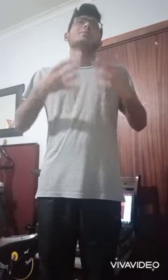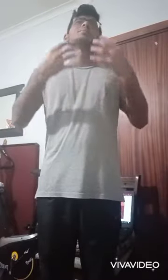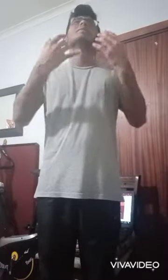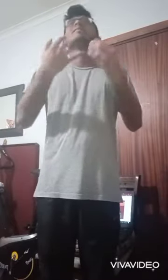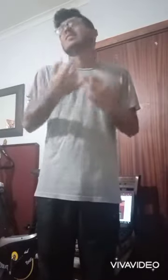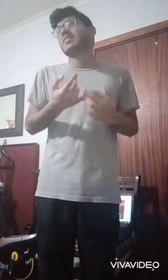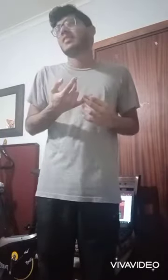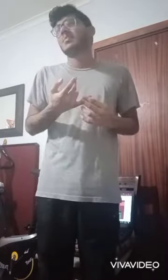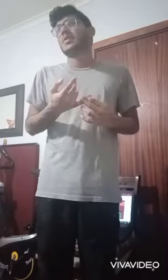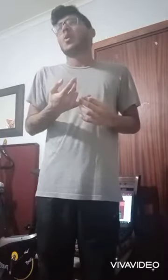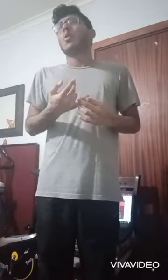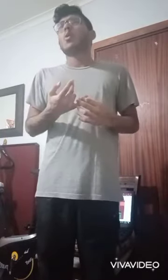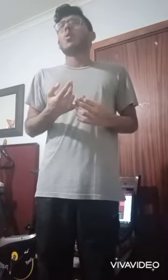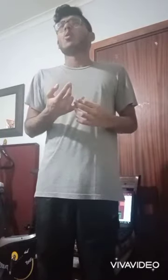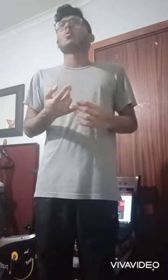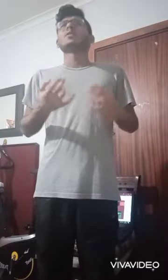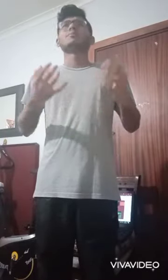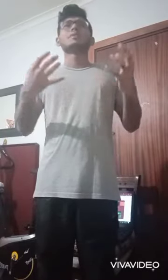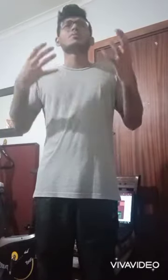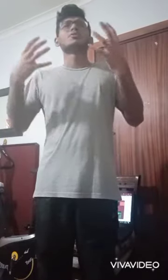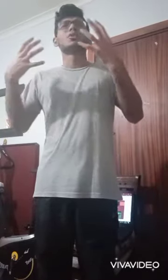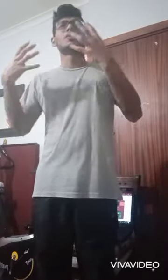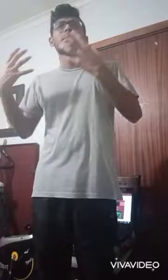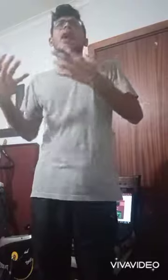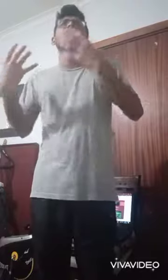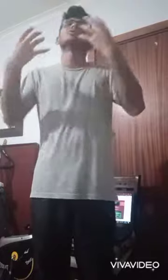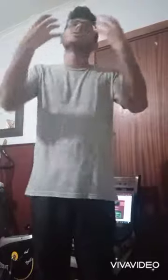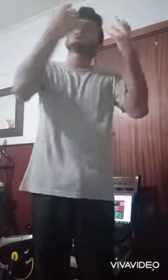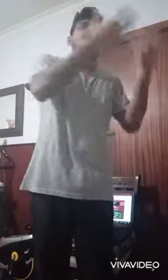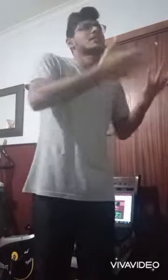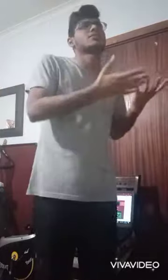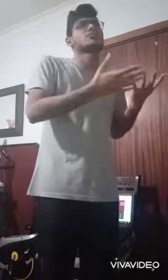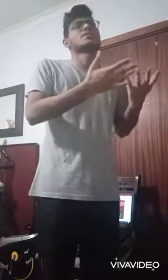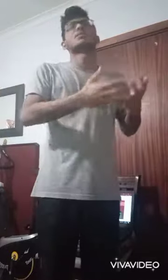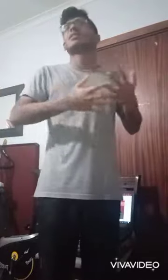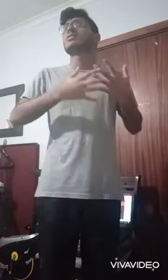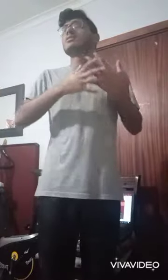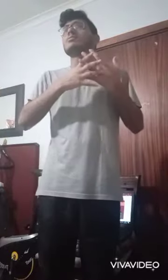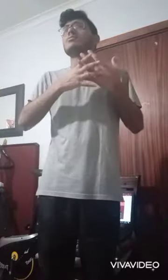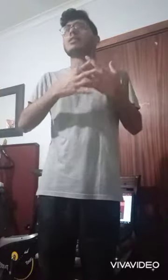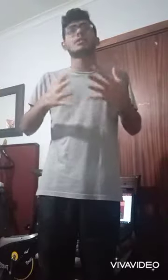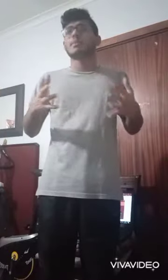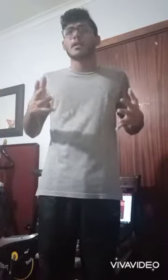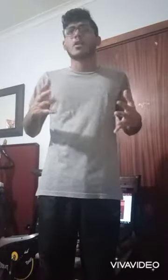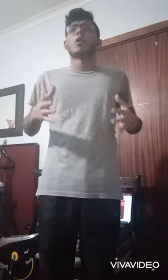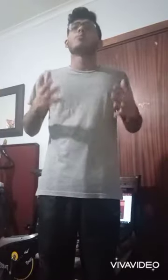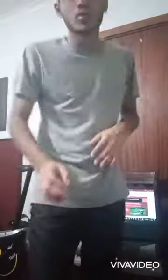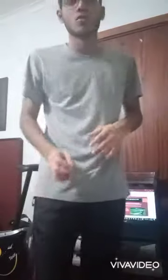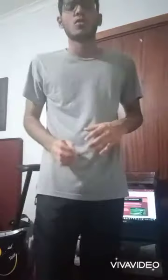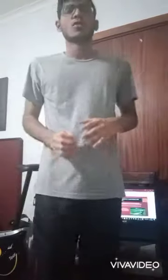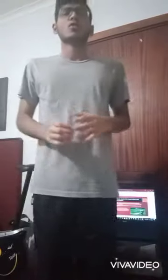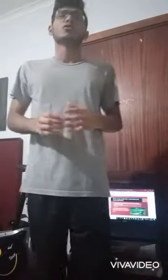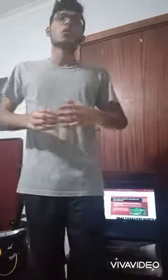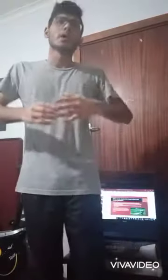people litter or when people throw their garbage directly into the sea. Now this is really bad. So when